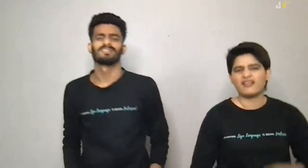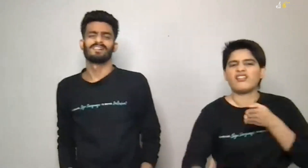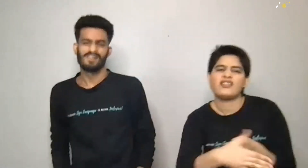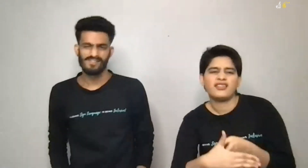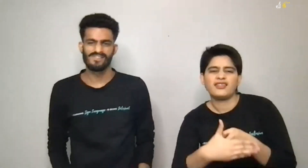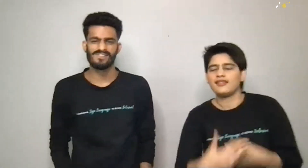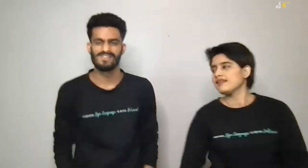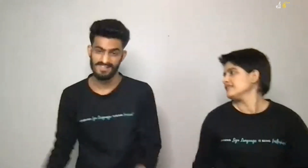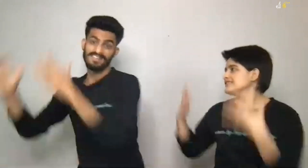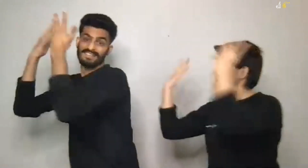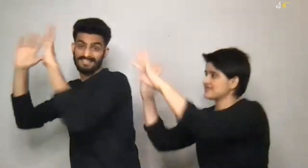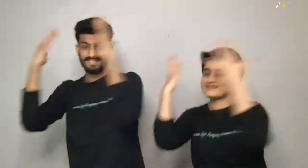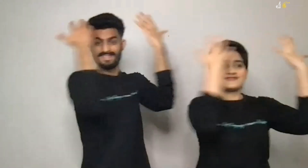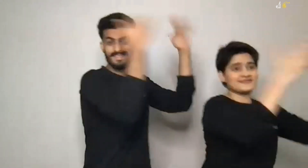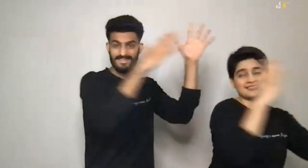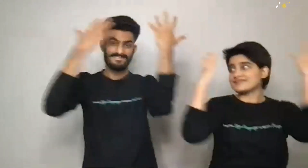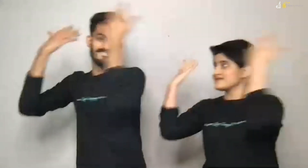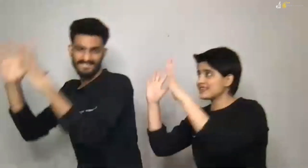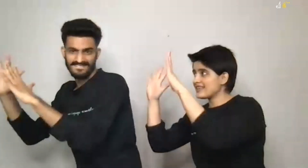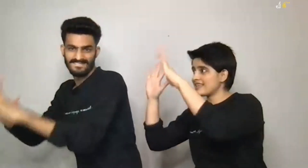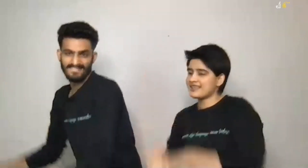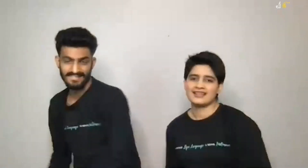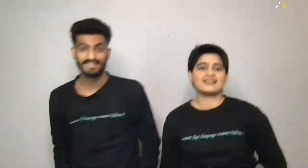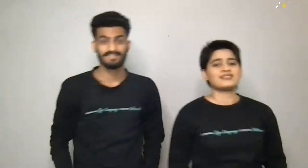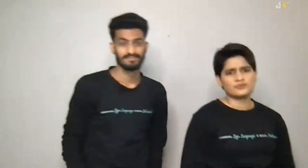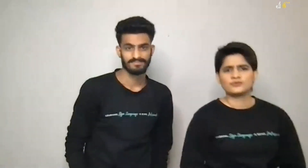Teachers don't know sign language. Barrier again.